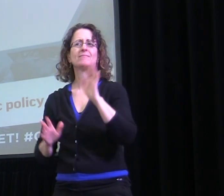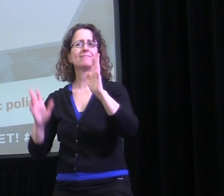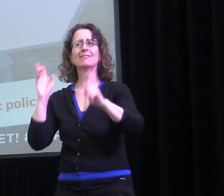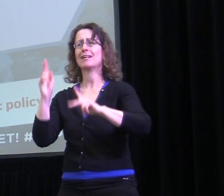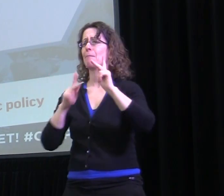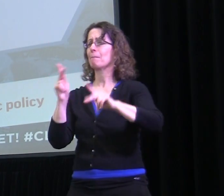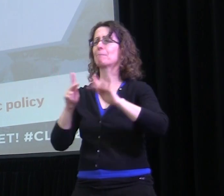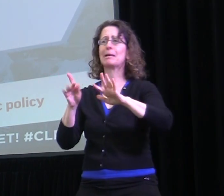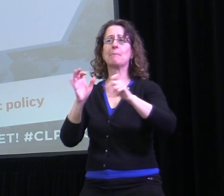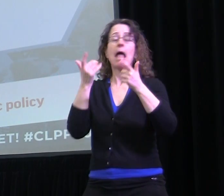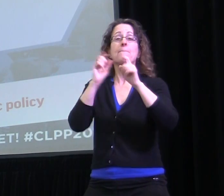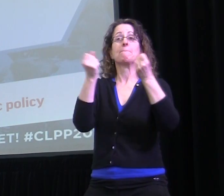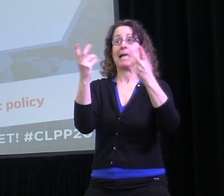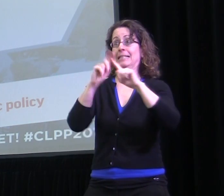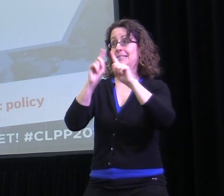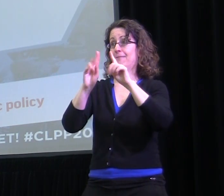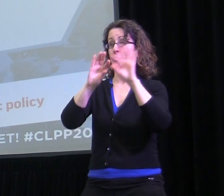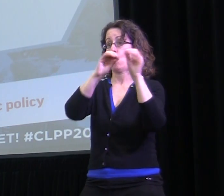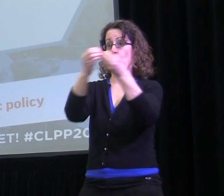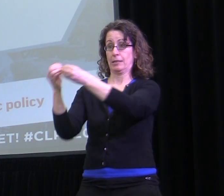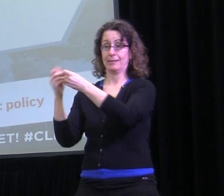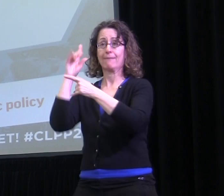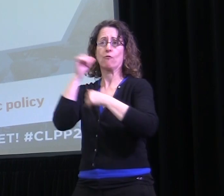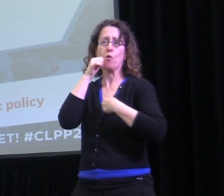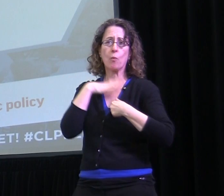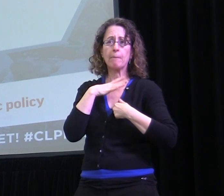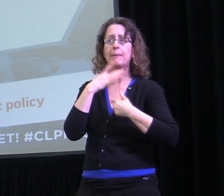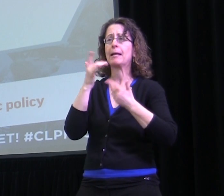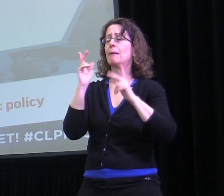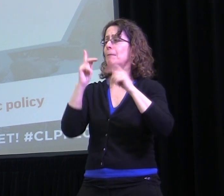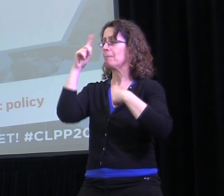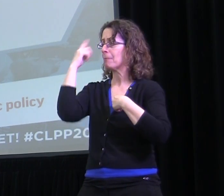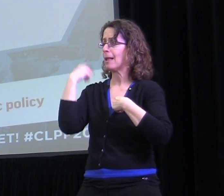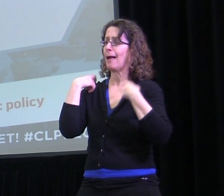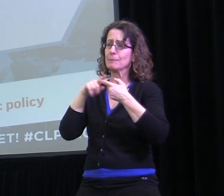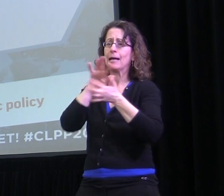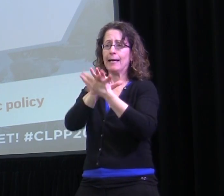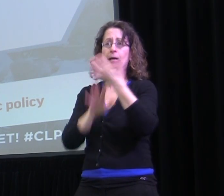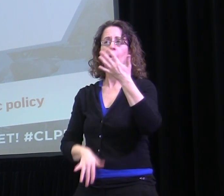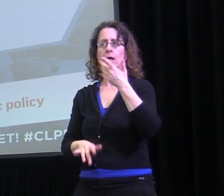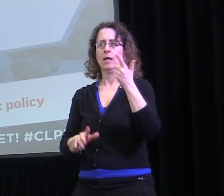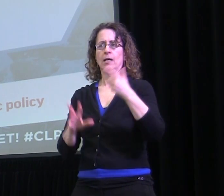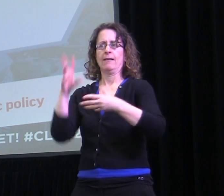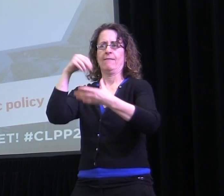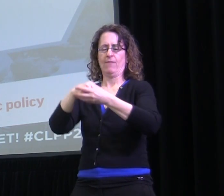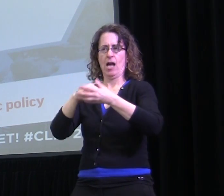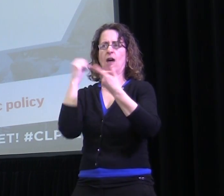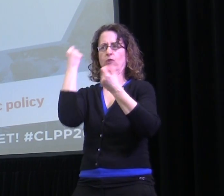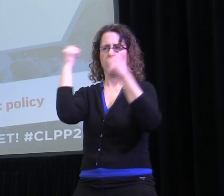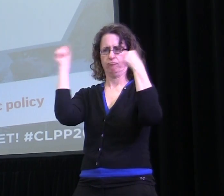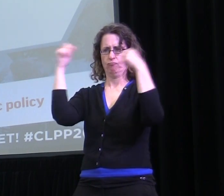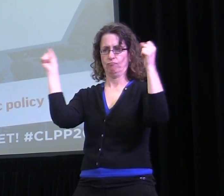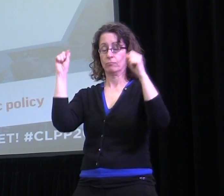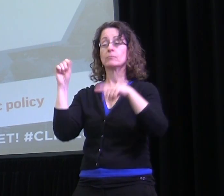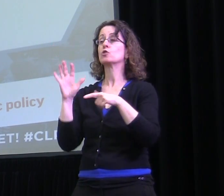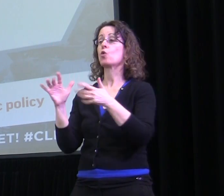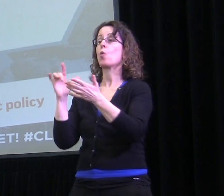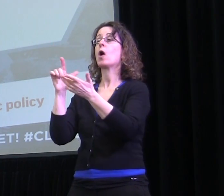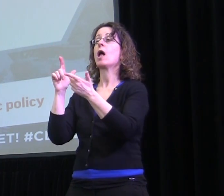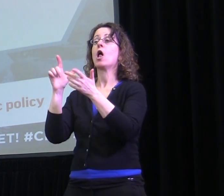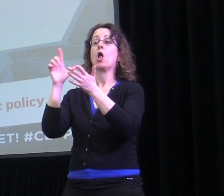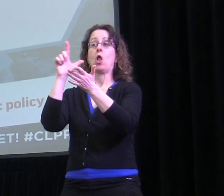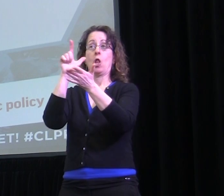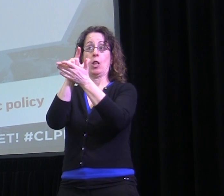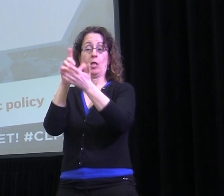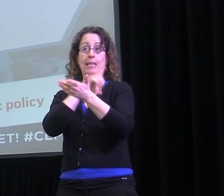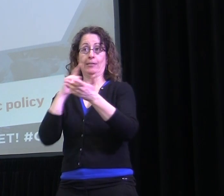ACLU, NARAL, and many others. We took a standard piece of legislation that was put forth by legislators, and we